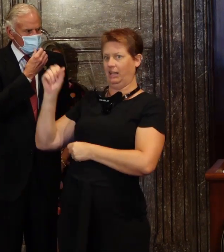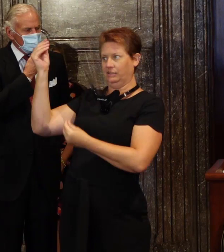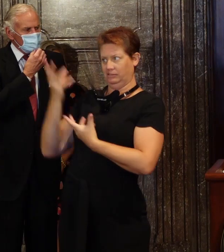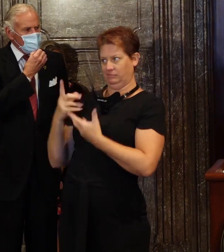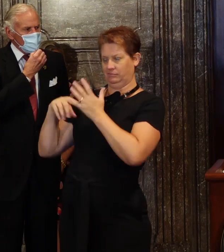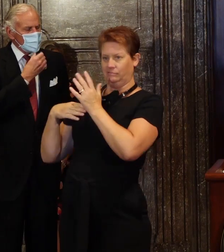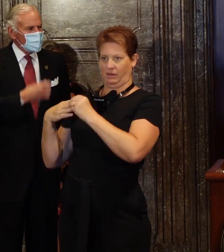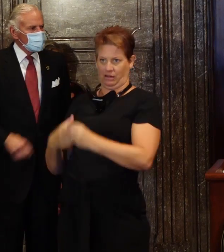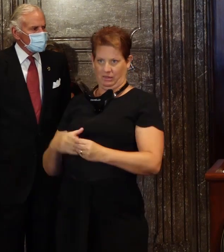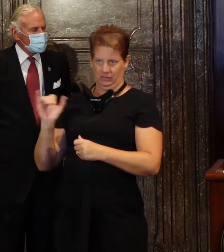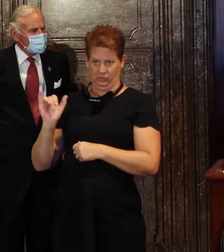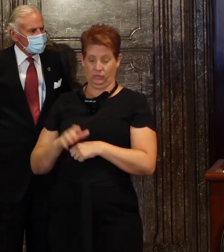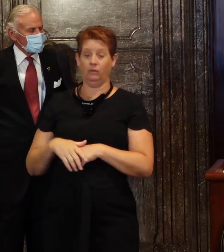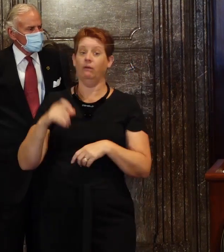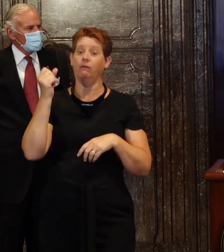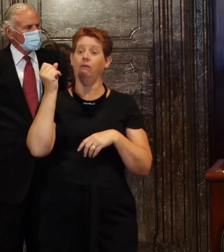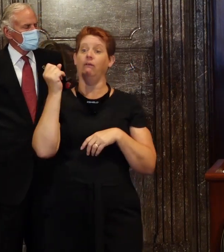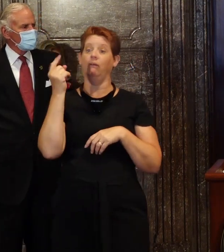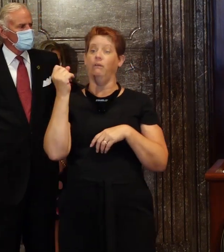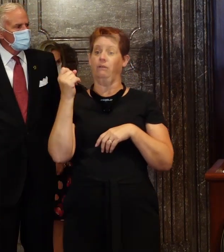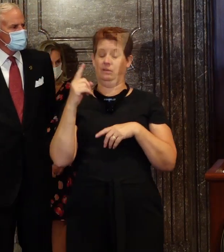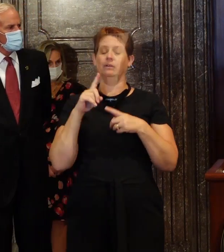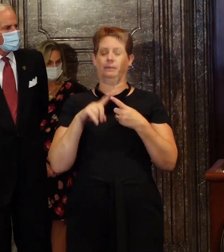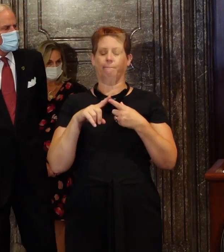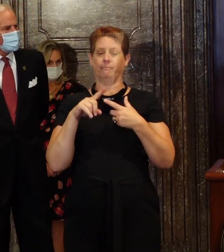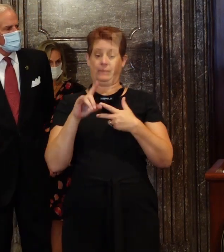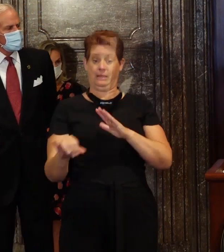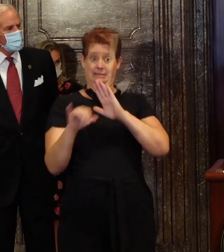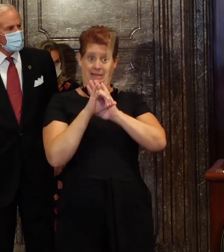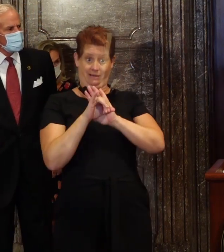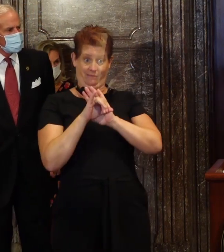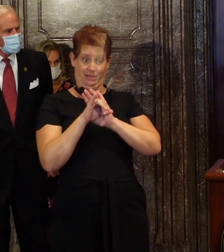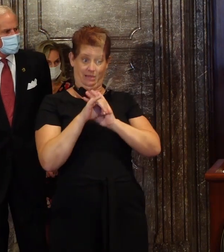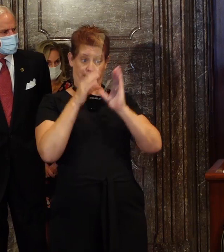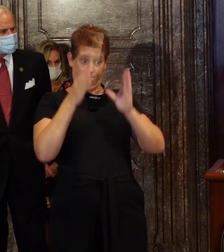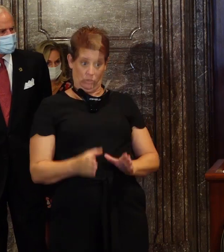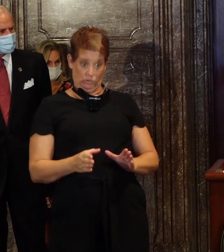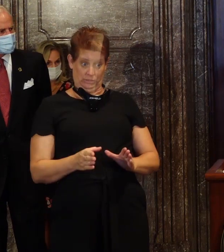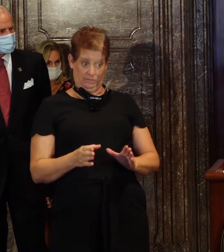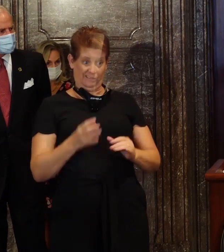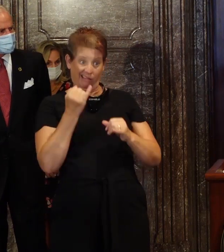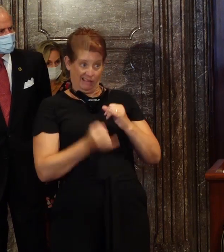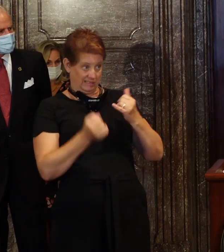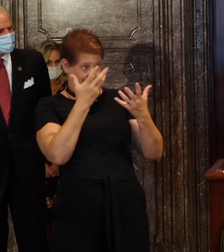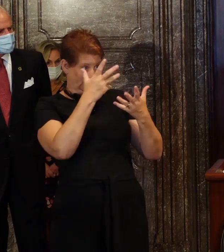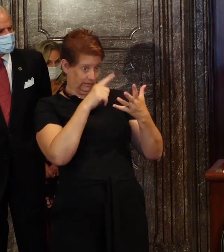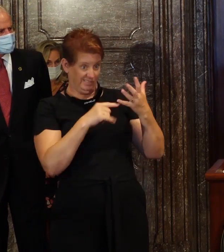Visitation may resume 14 days after the identification of the last case.